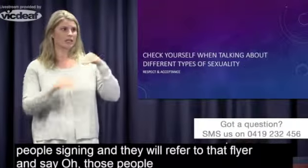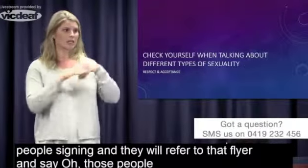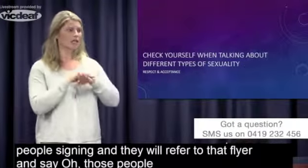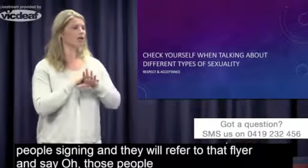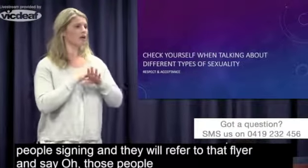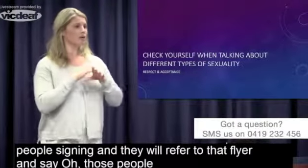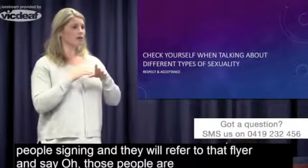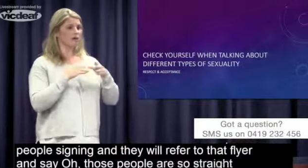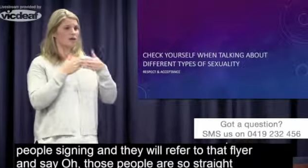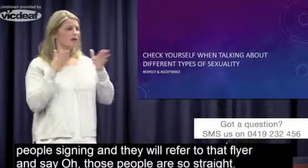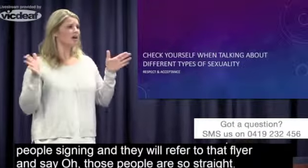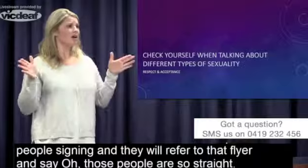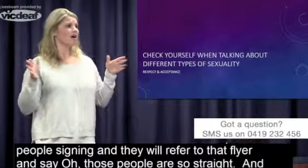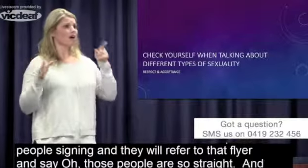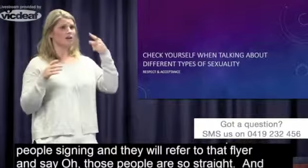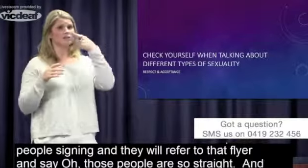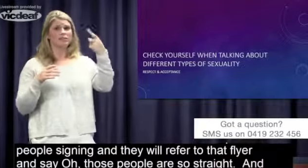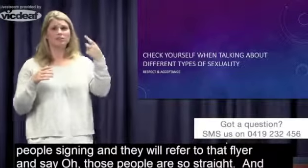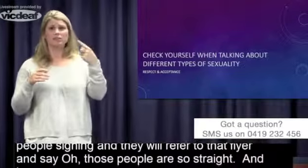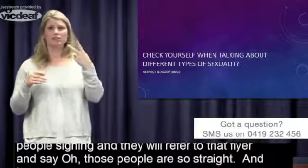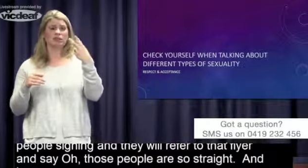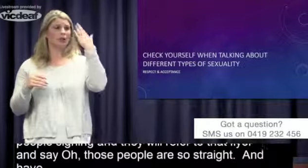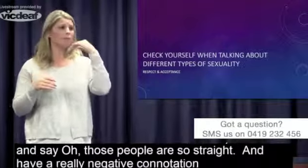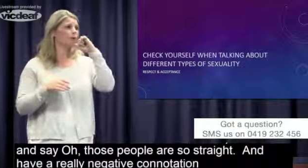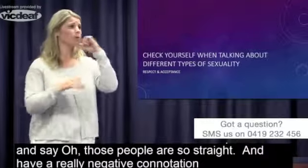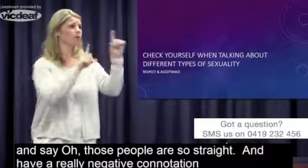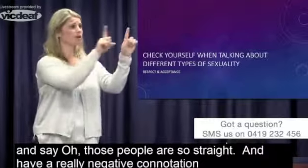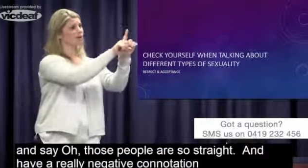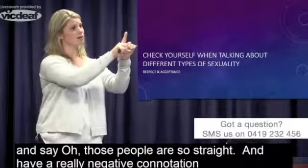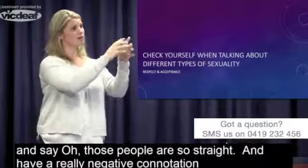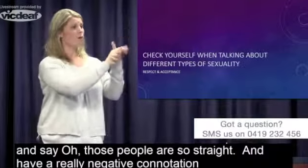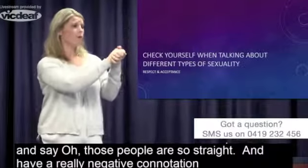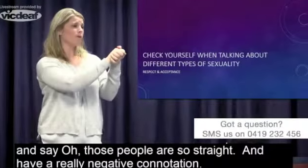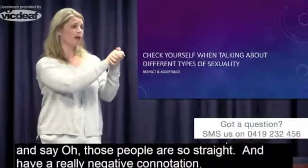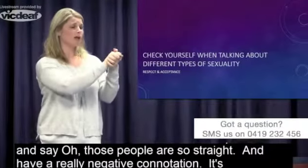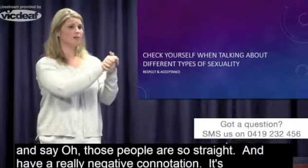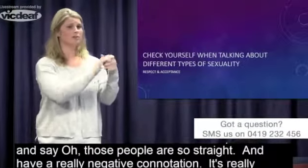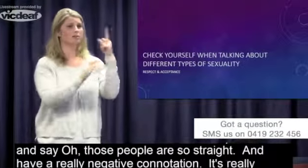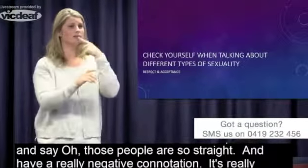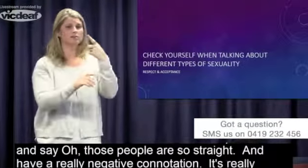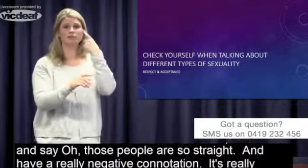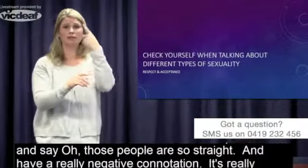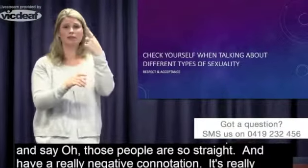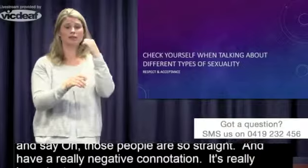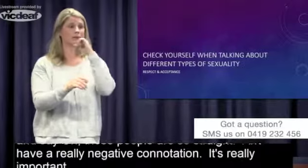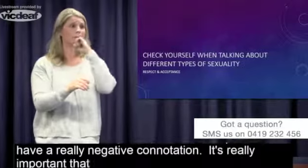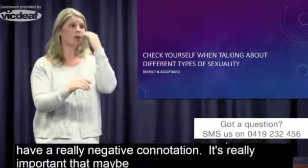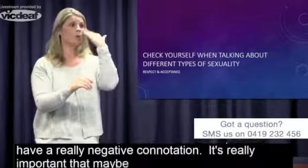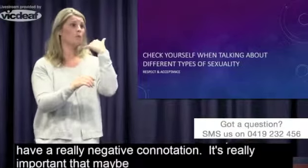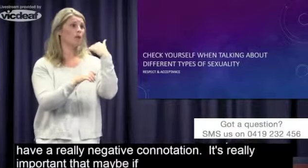negative connotation. It's really important that maybe if you see a straight couple, a